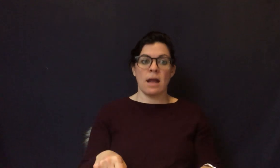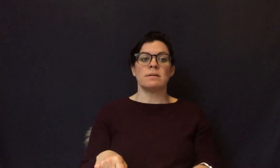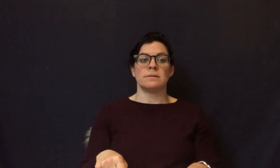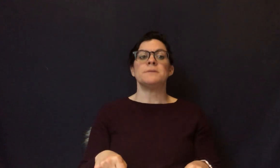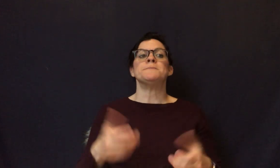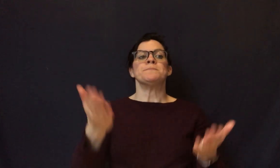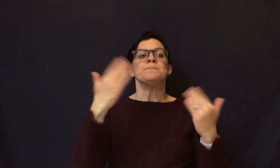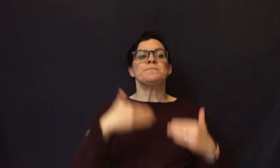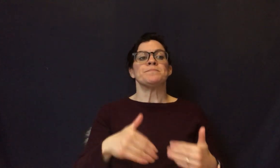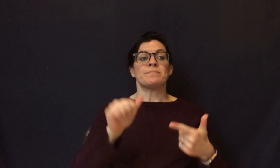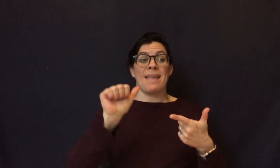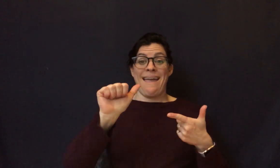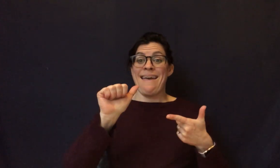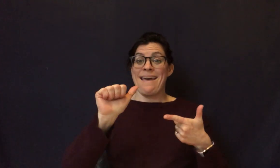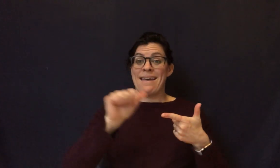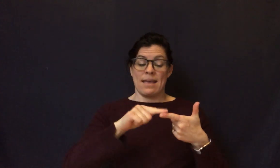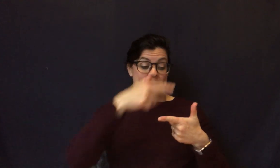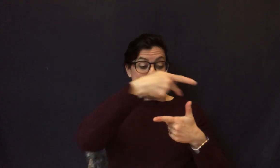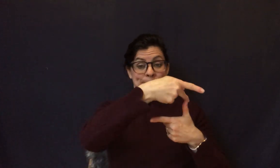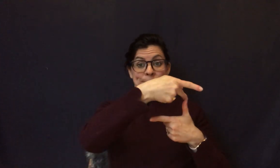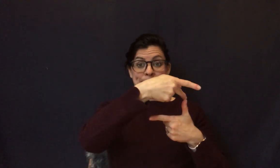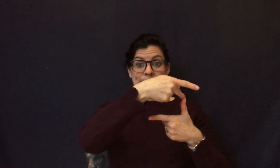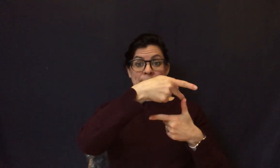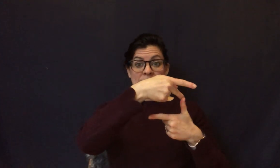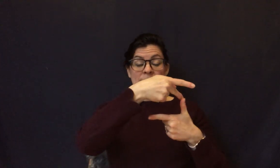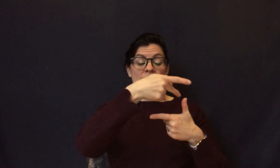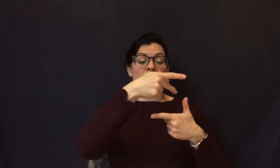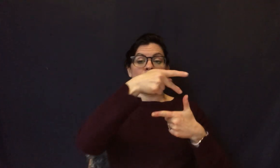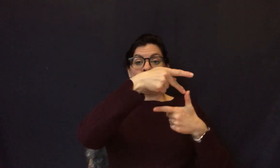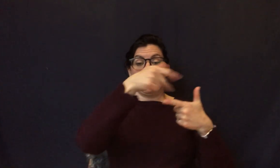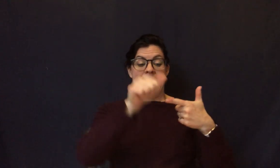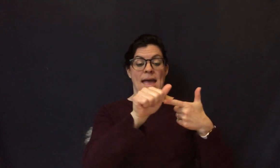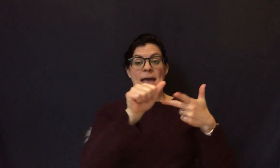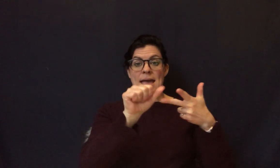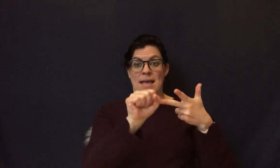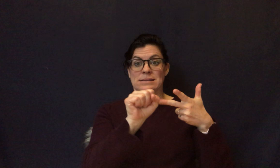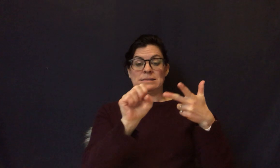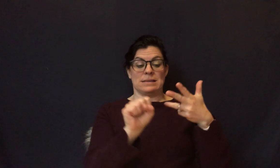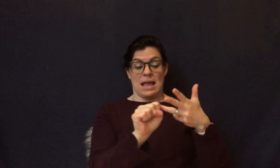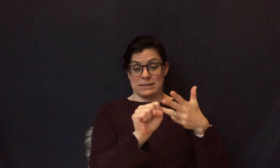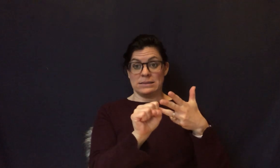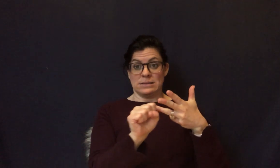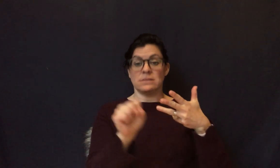Aim. Aim. Obviously, you want to aim it at the fire. Where do we aim it at the fire? Does anybody really know?